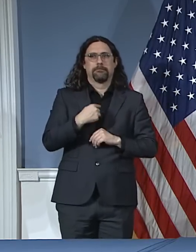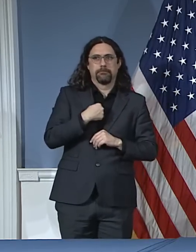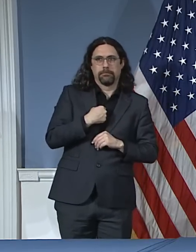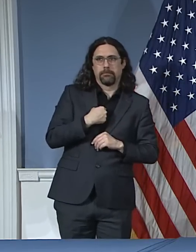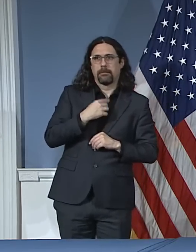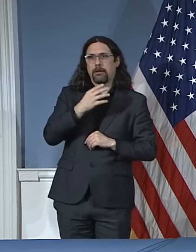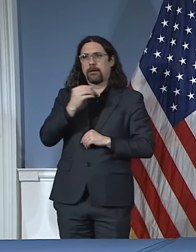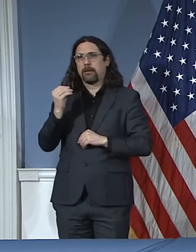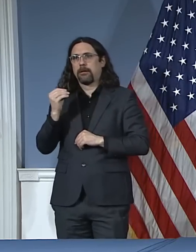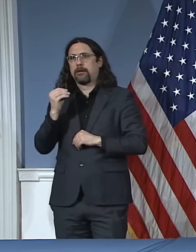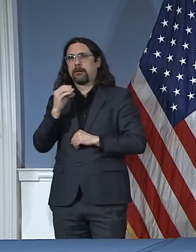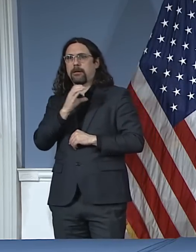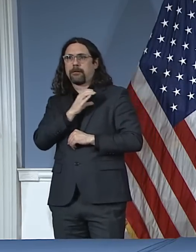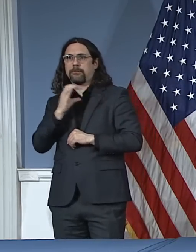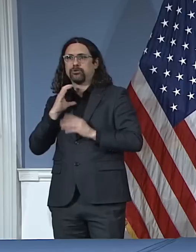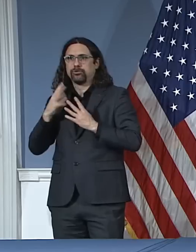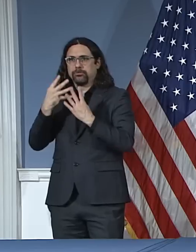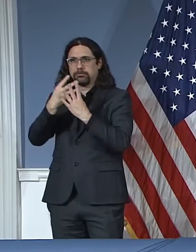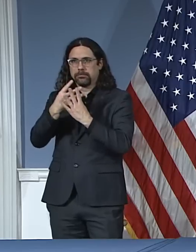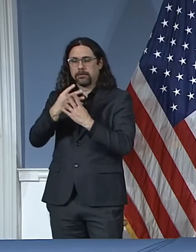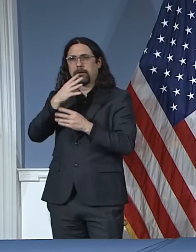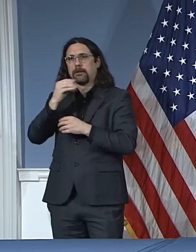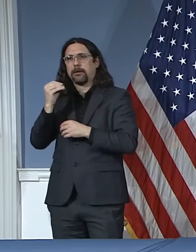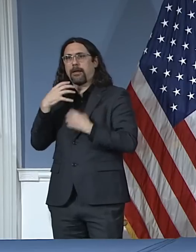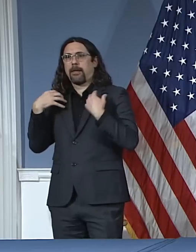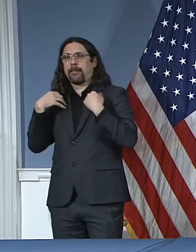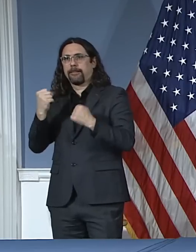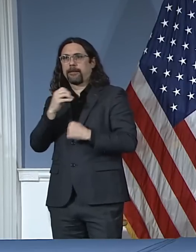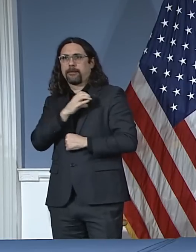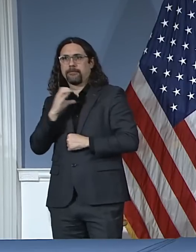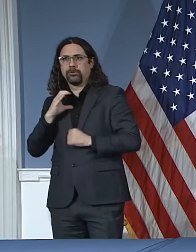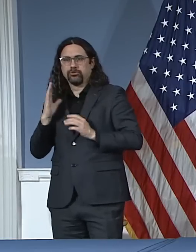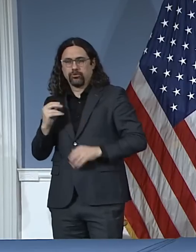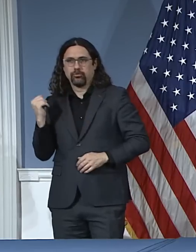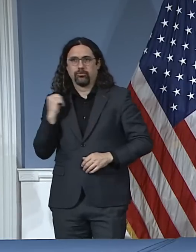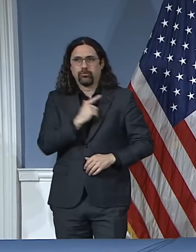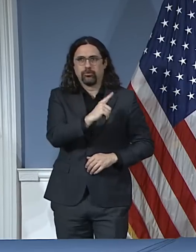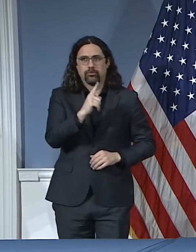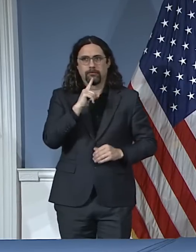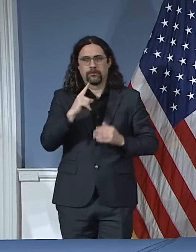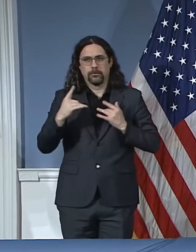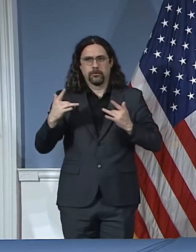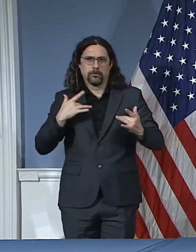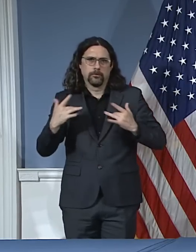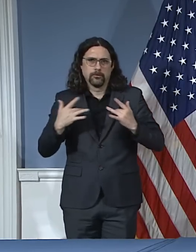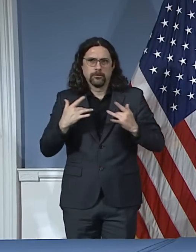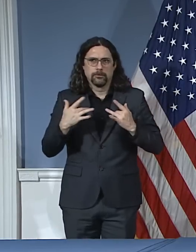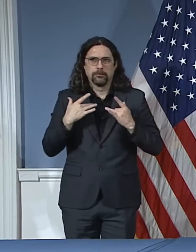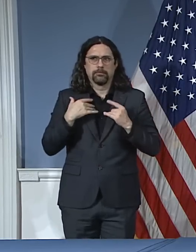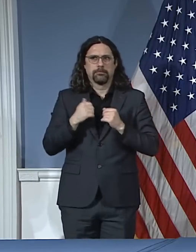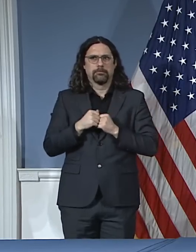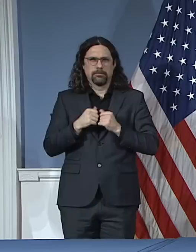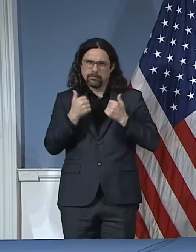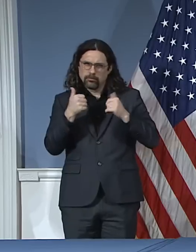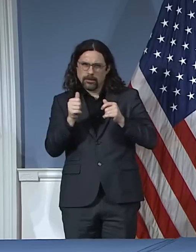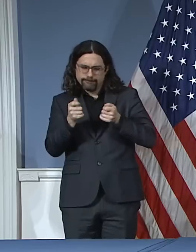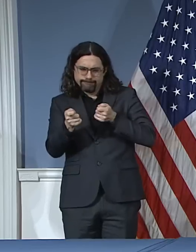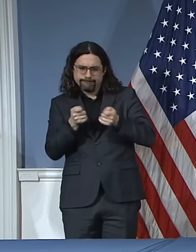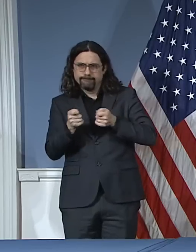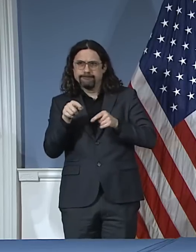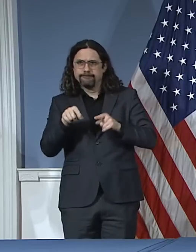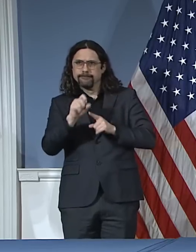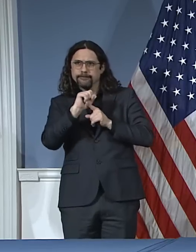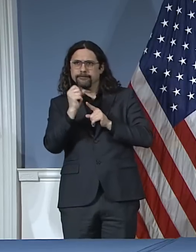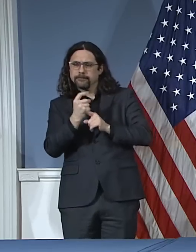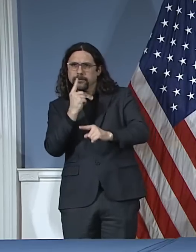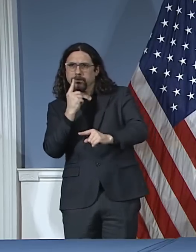very challenging situation in an appropriate way. We are looking at each individual case. And